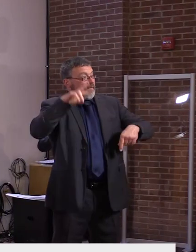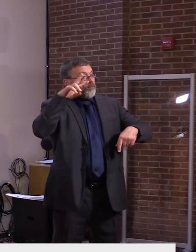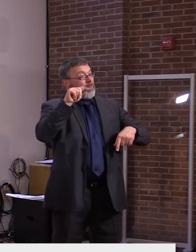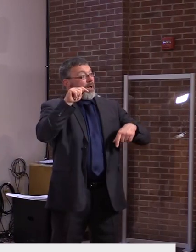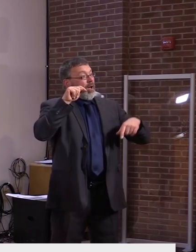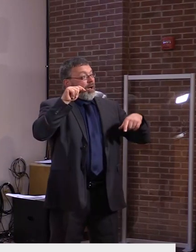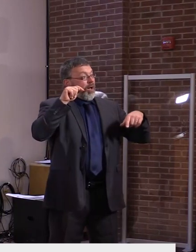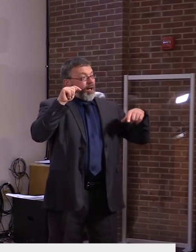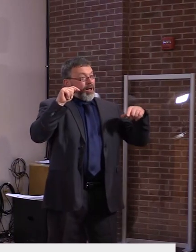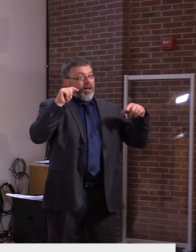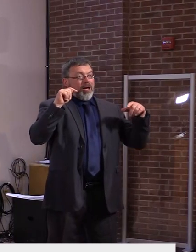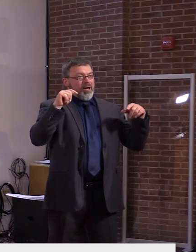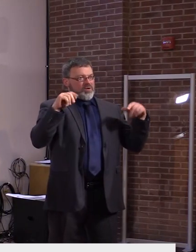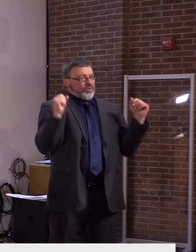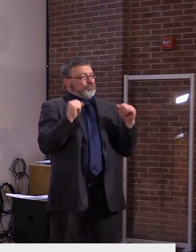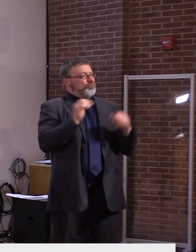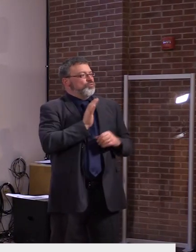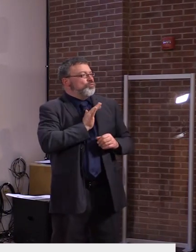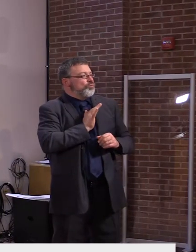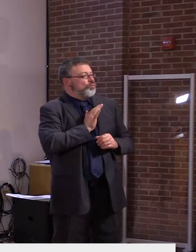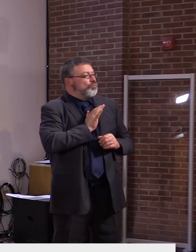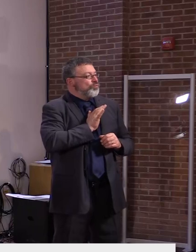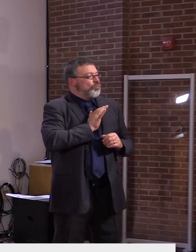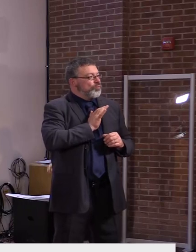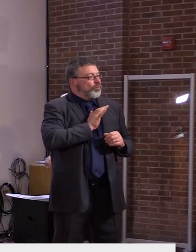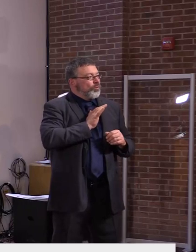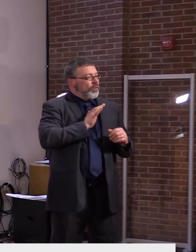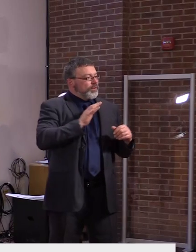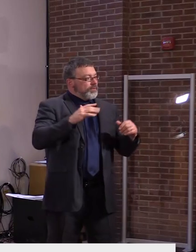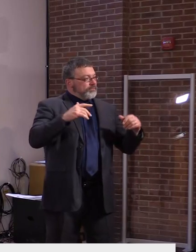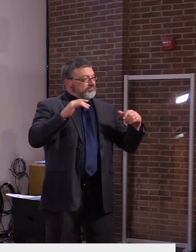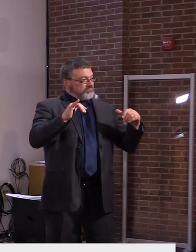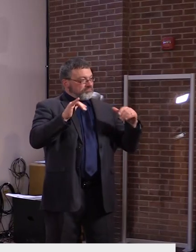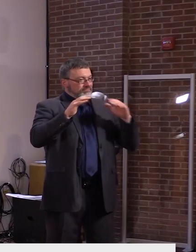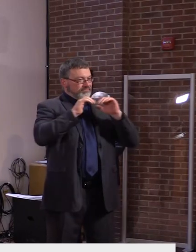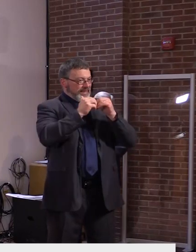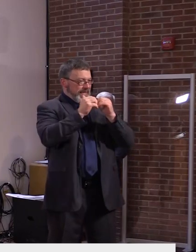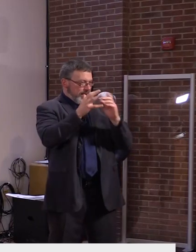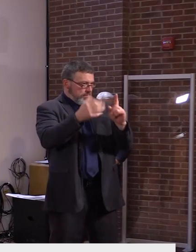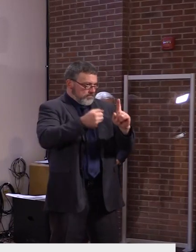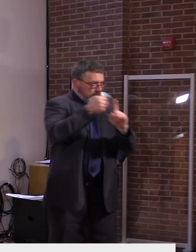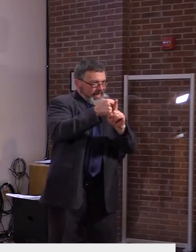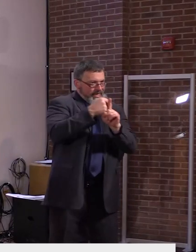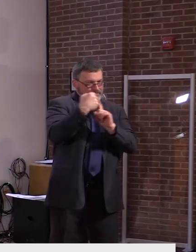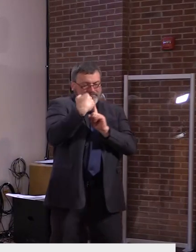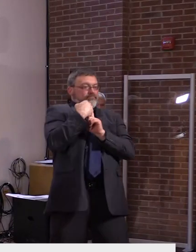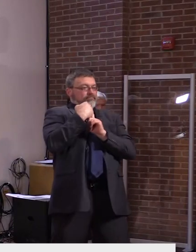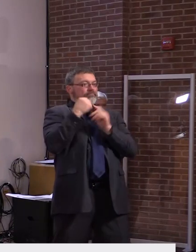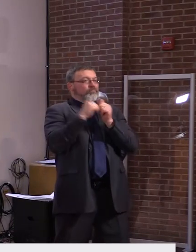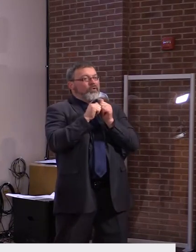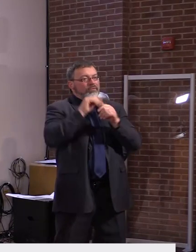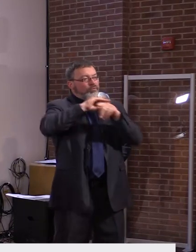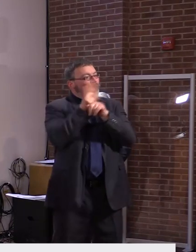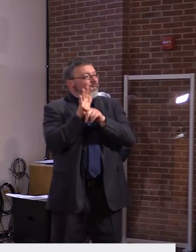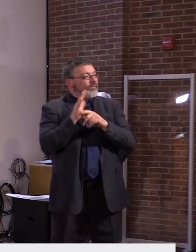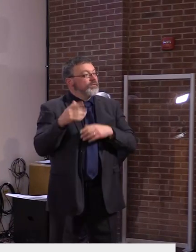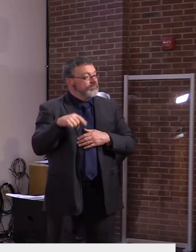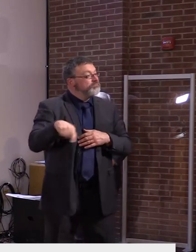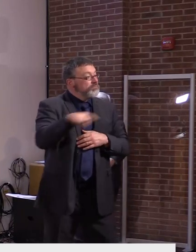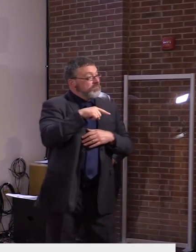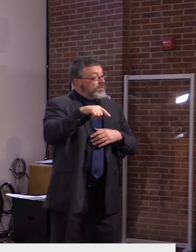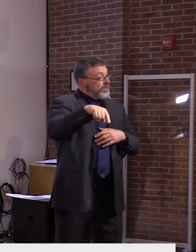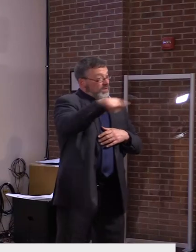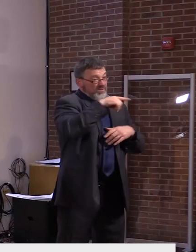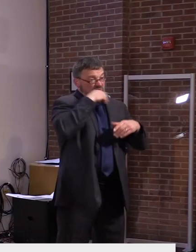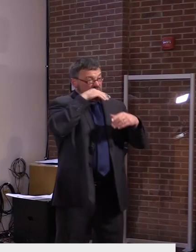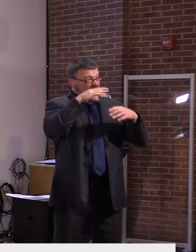a difference in the impact of illness to protect the most vulnerable and those who cannot yet be vaccinated. Not